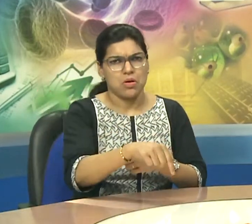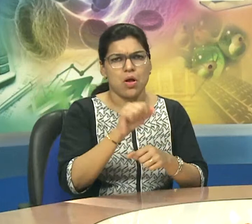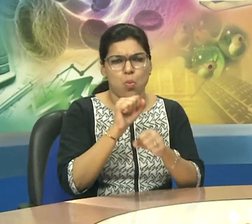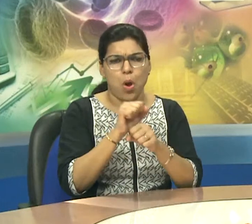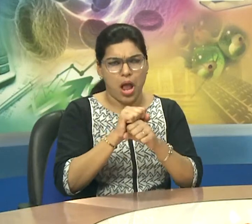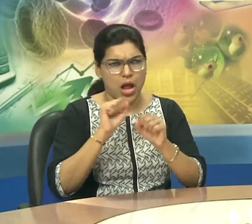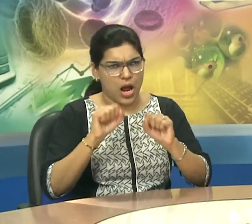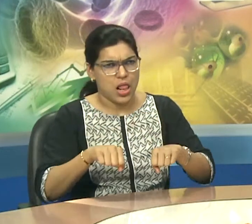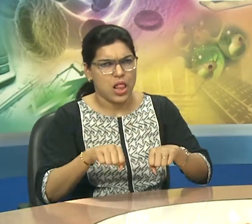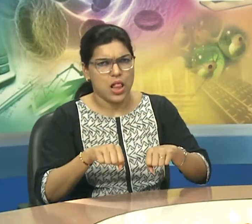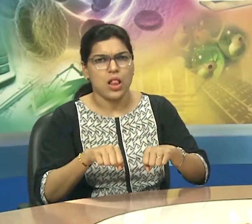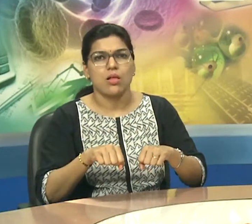says,